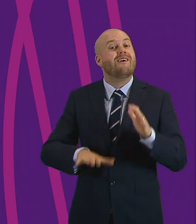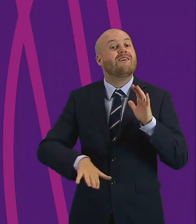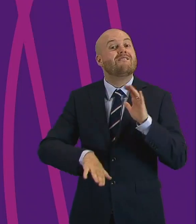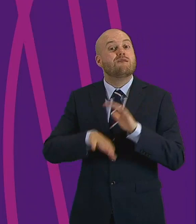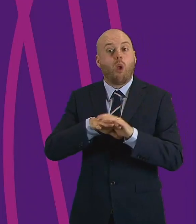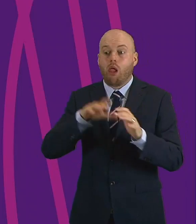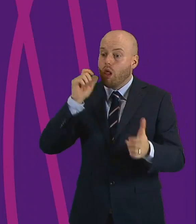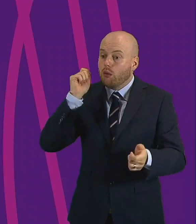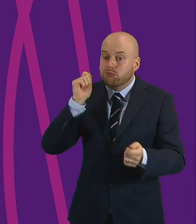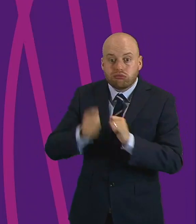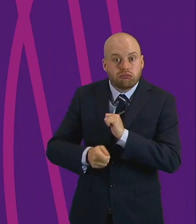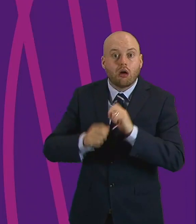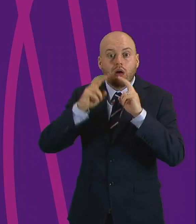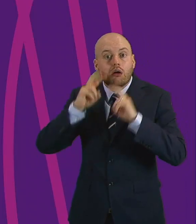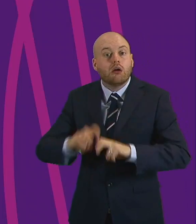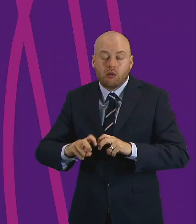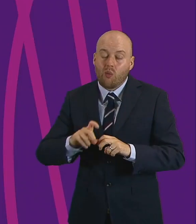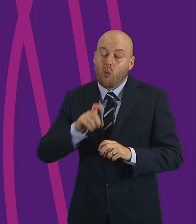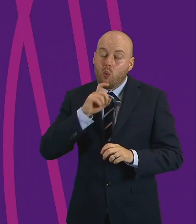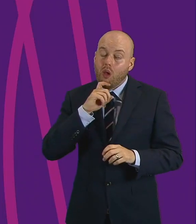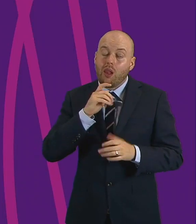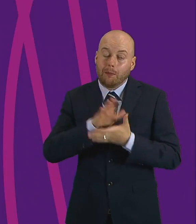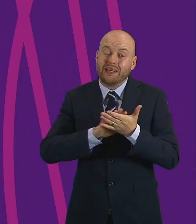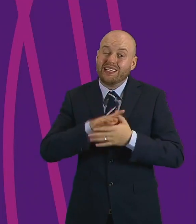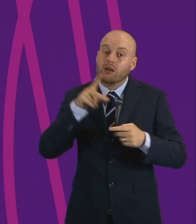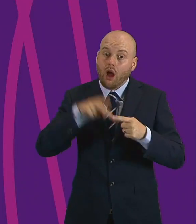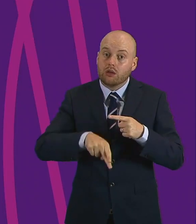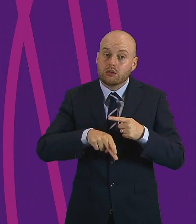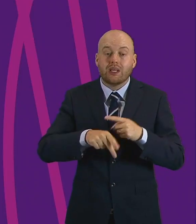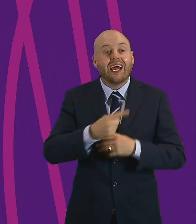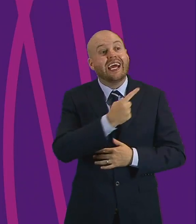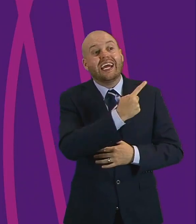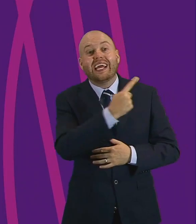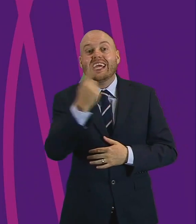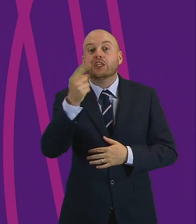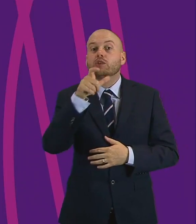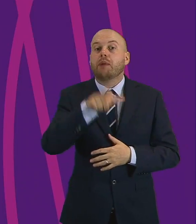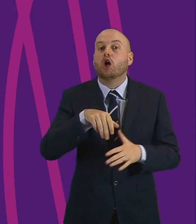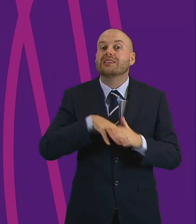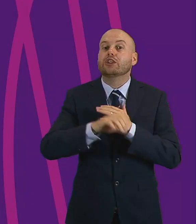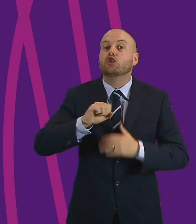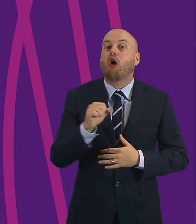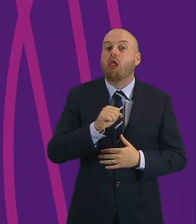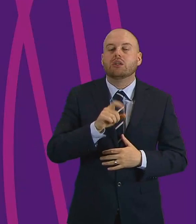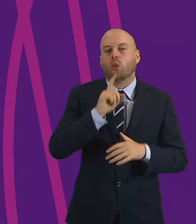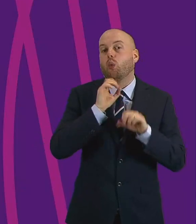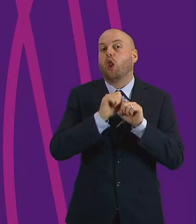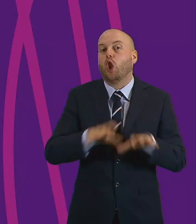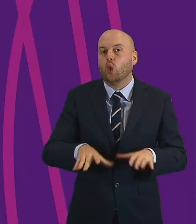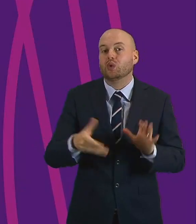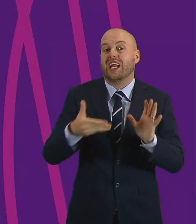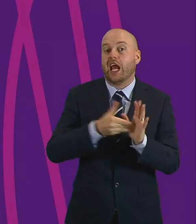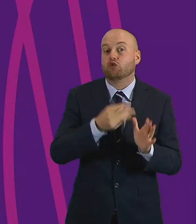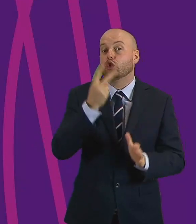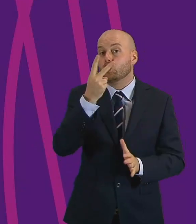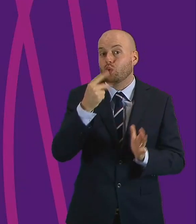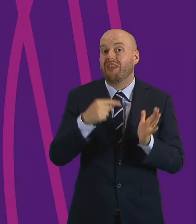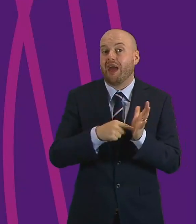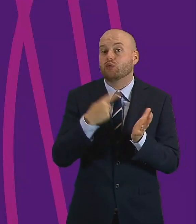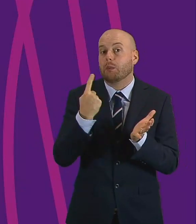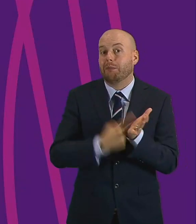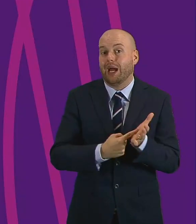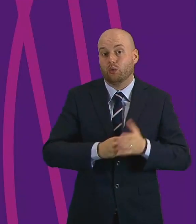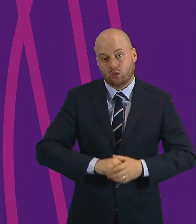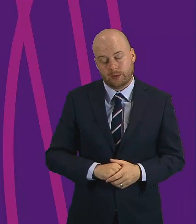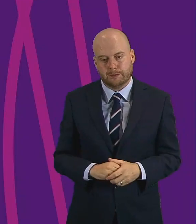cuts, seeing every person in Scotland £2,000 poorer, as we would lose the additional funding from the UK. So in the